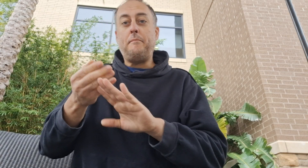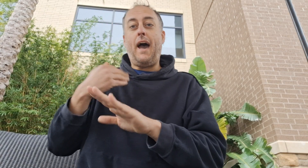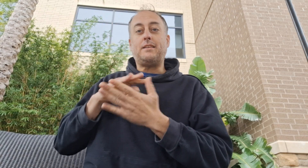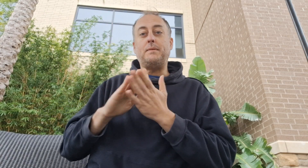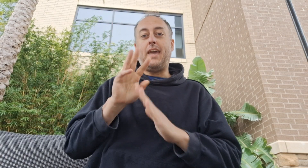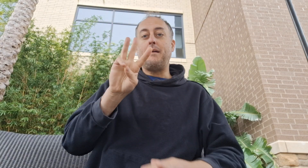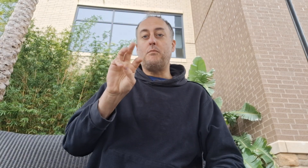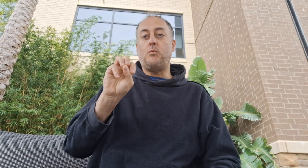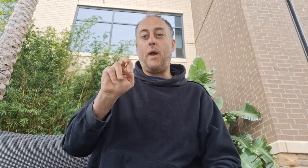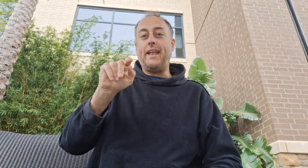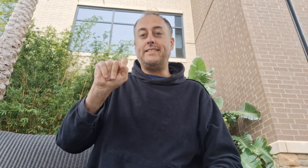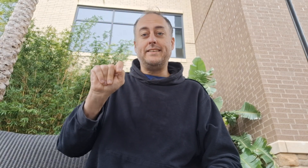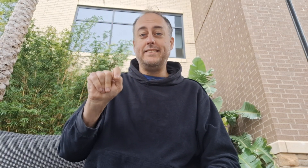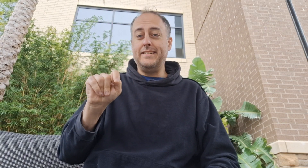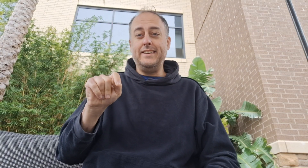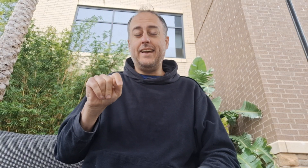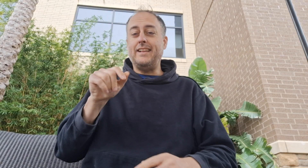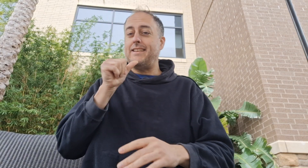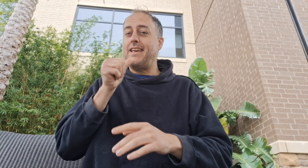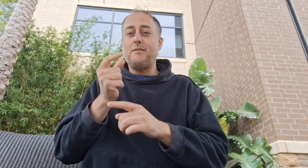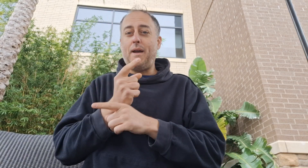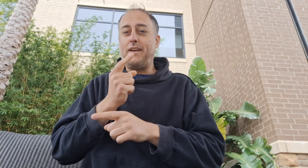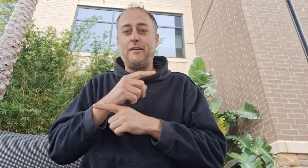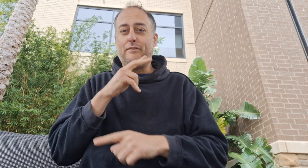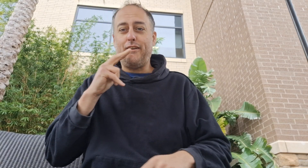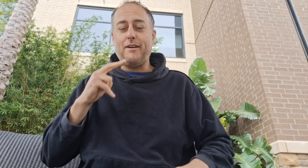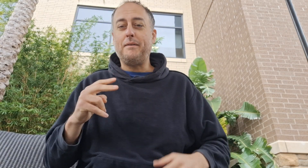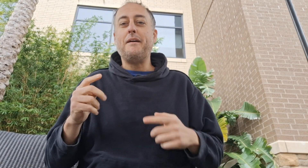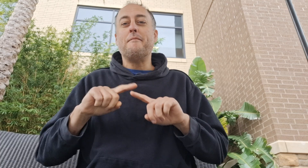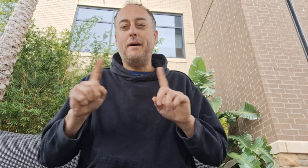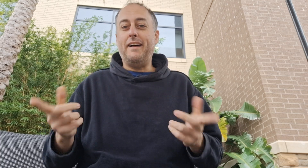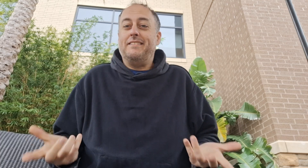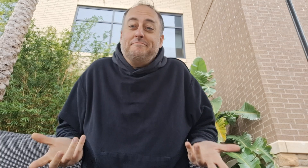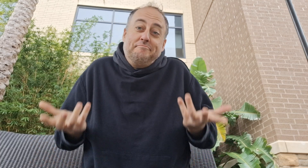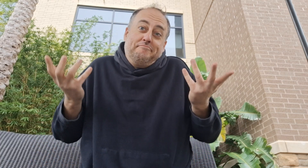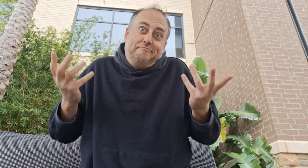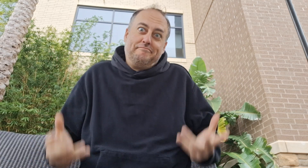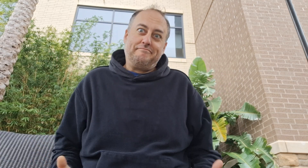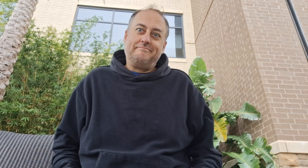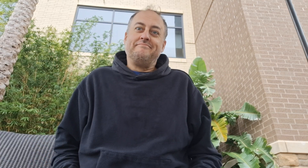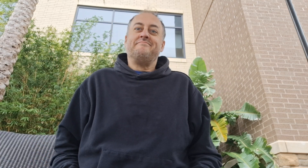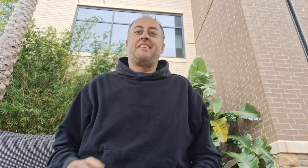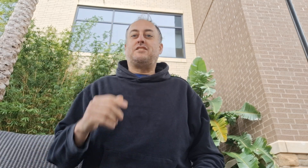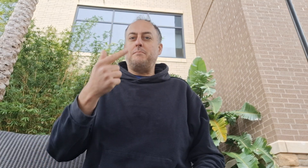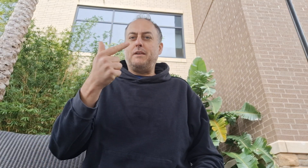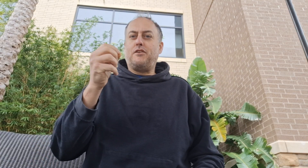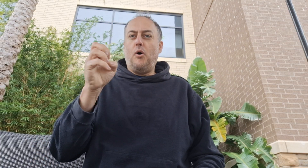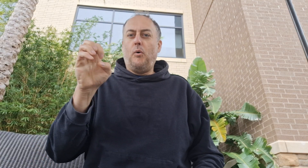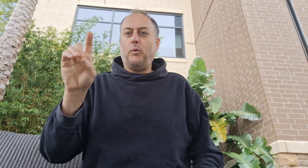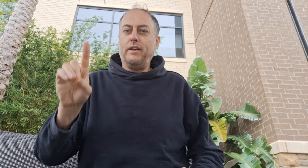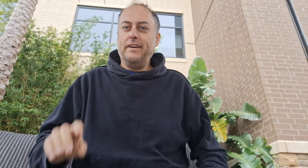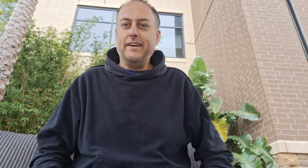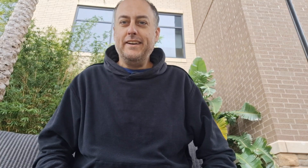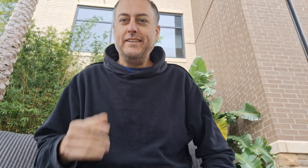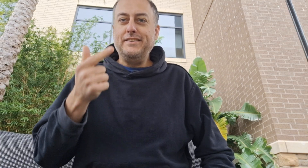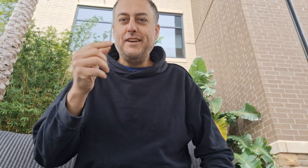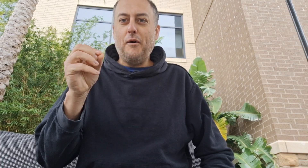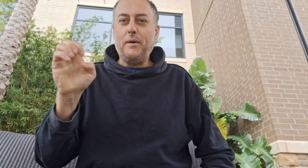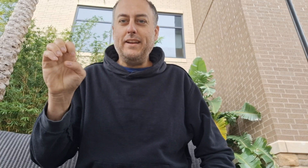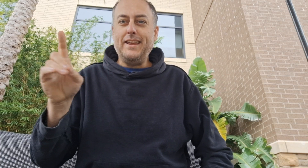past became went. It's an irregular verb, but it should be goed, G-O-E-D,